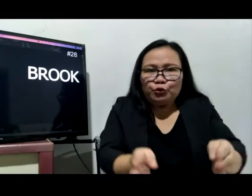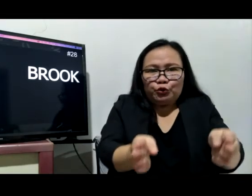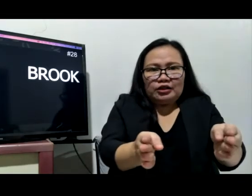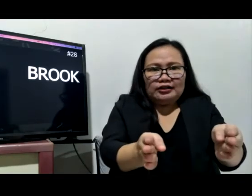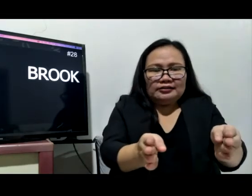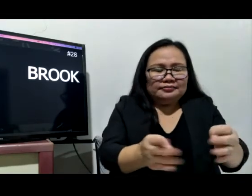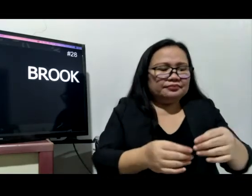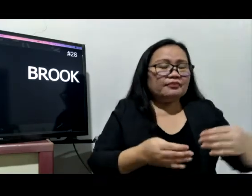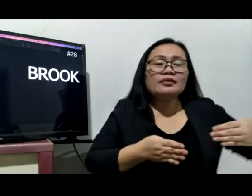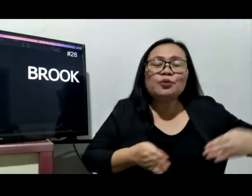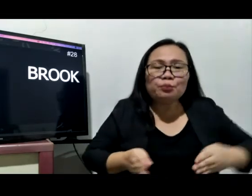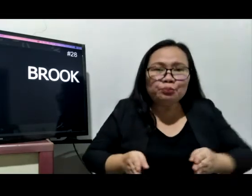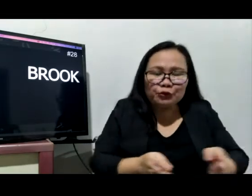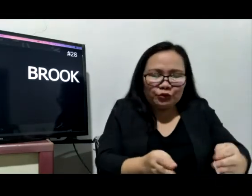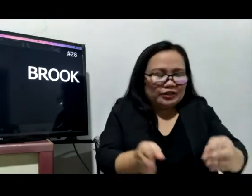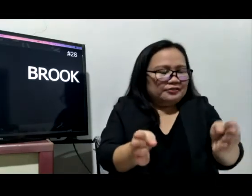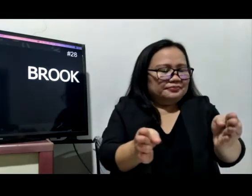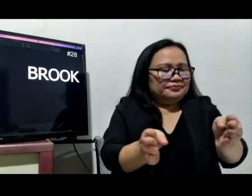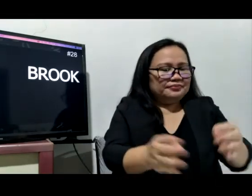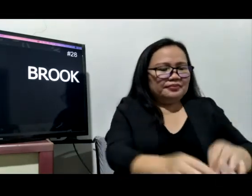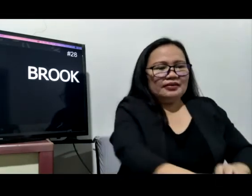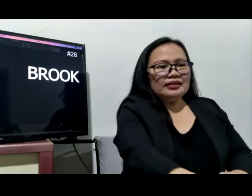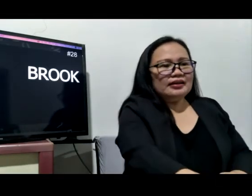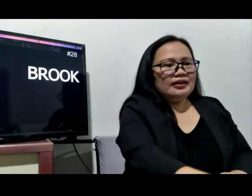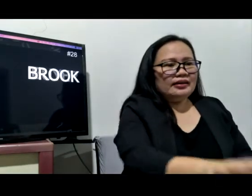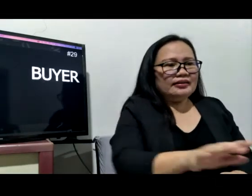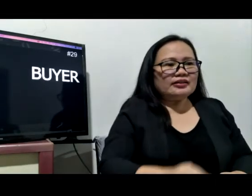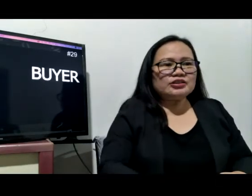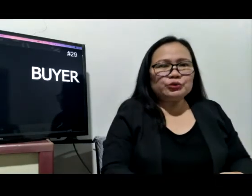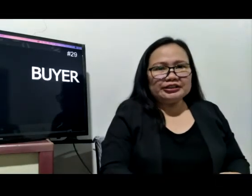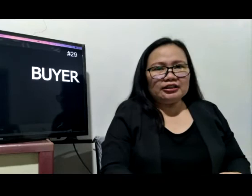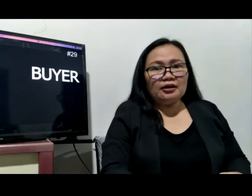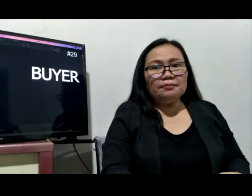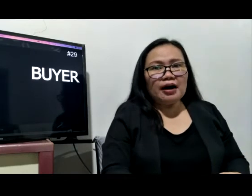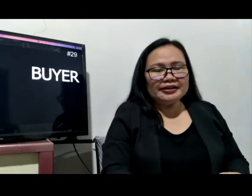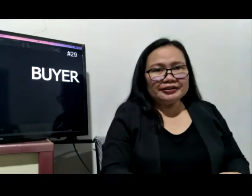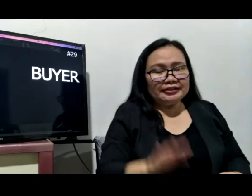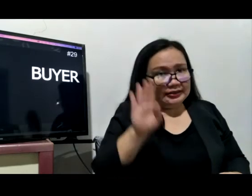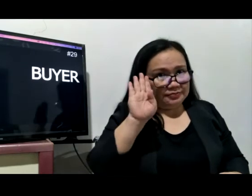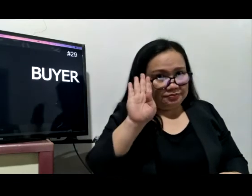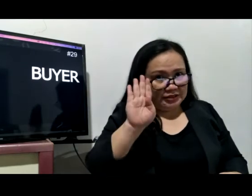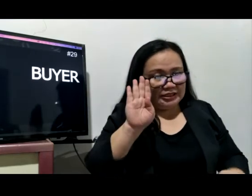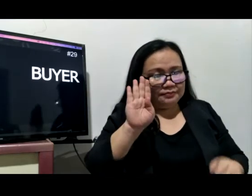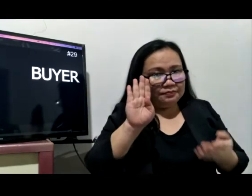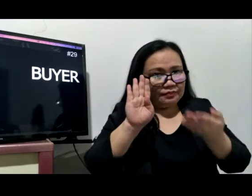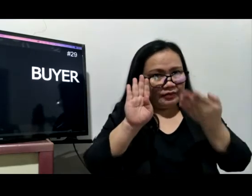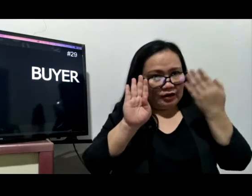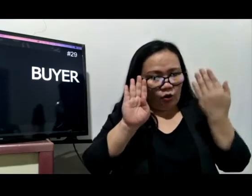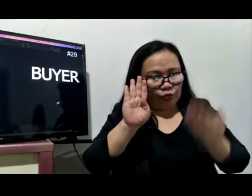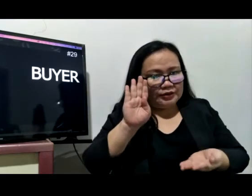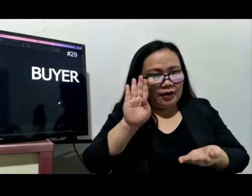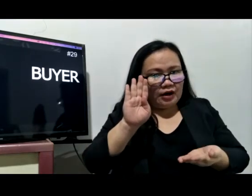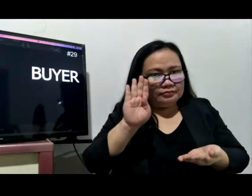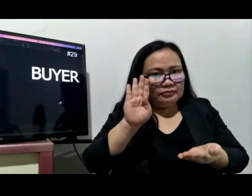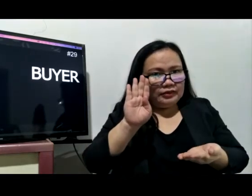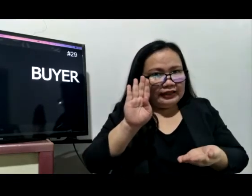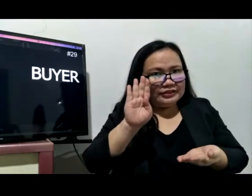Brook, brook. Next word, buyer. B, open palm, left